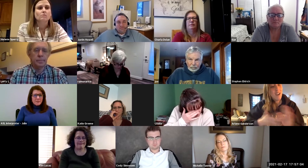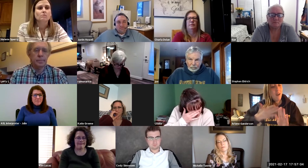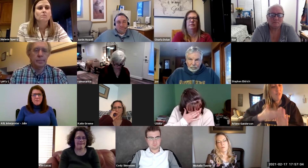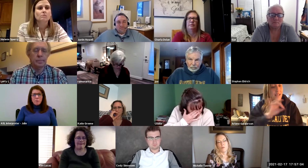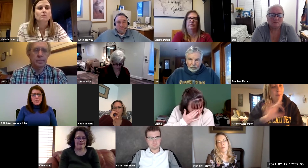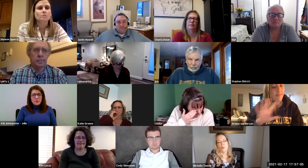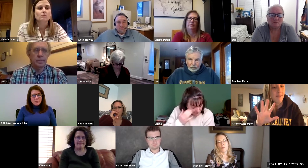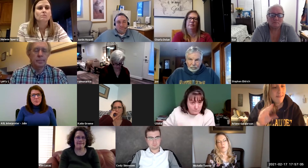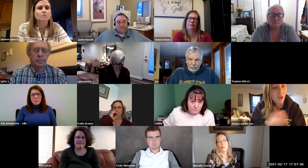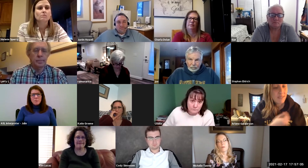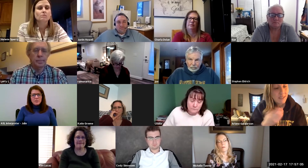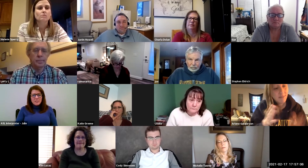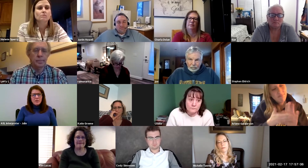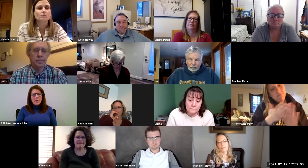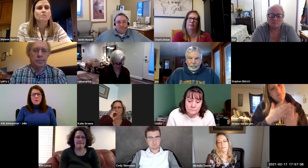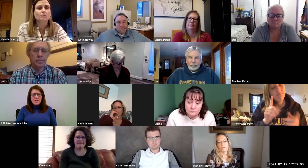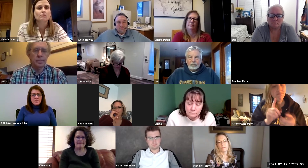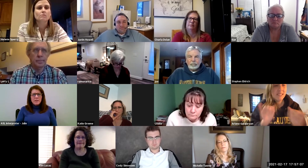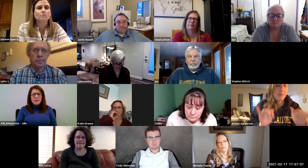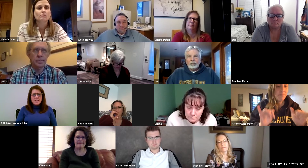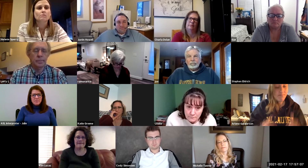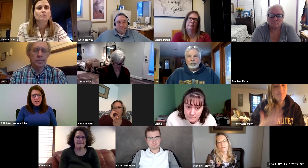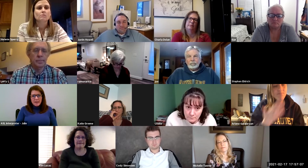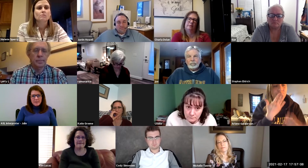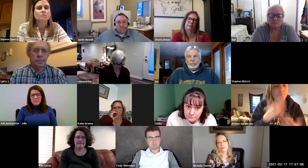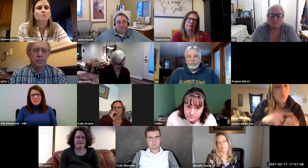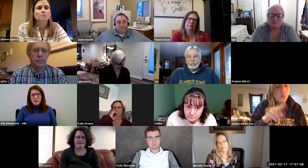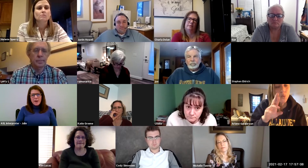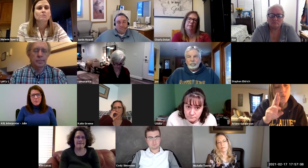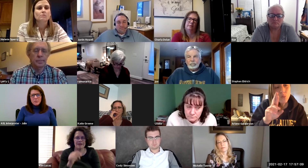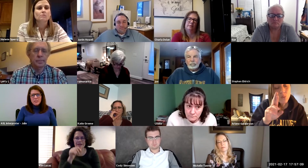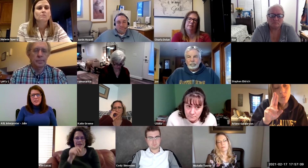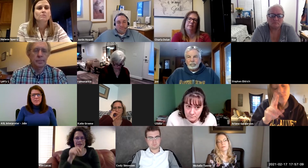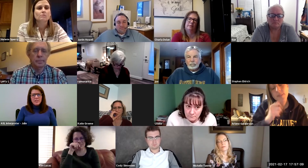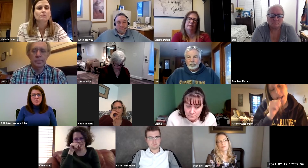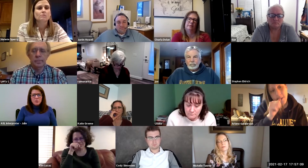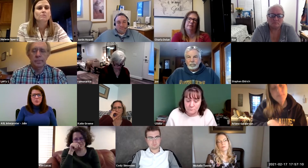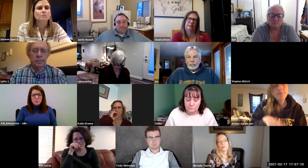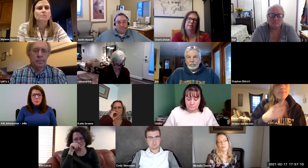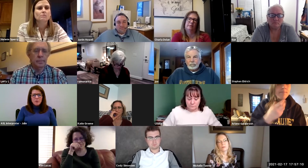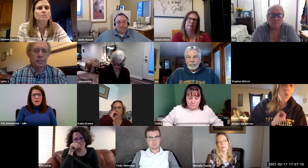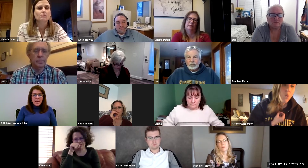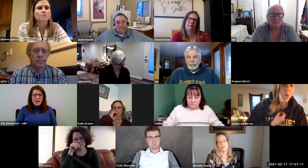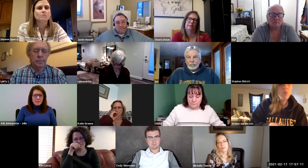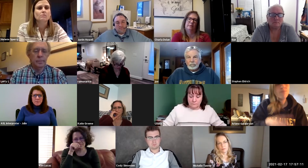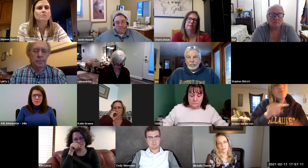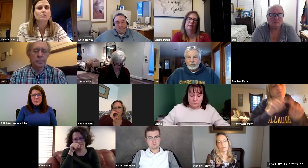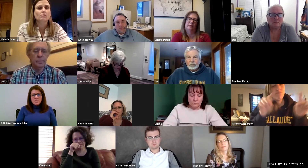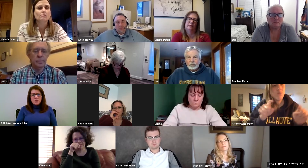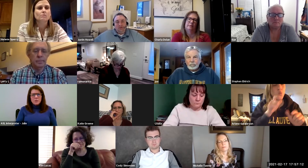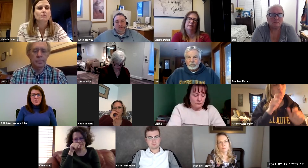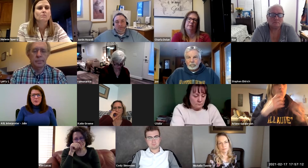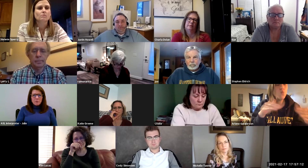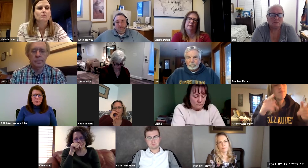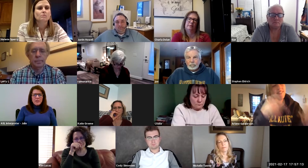People have wondered. We are still operating 8 to 5. Those are our hours. And thank you to Adam,